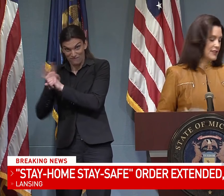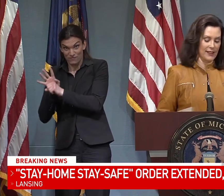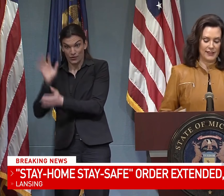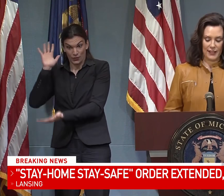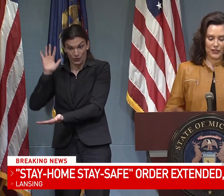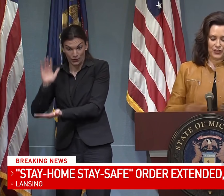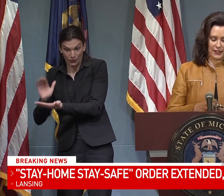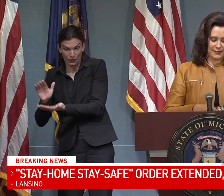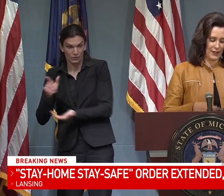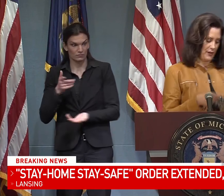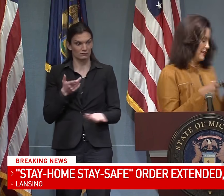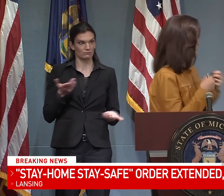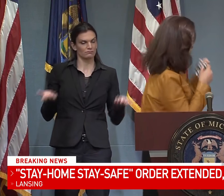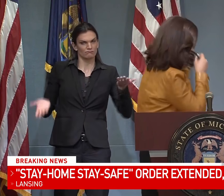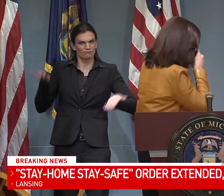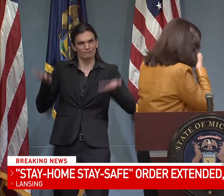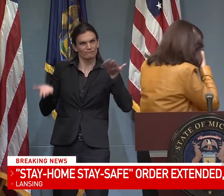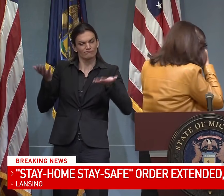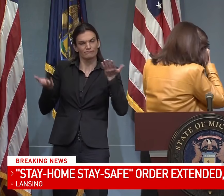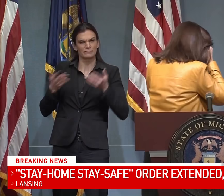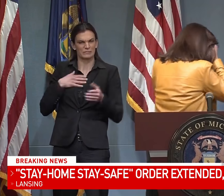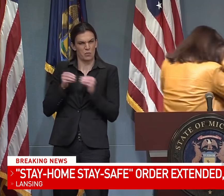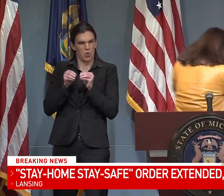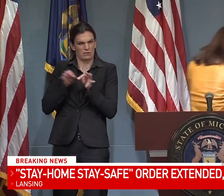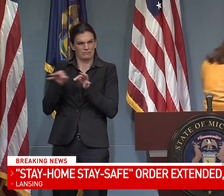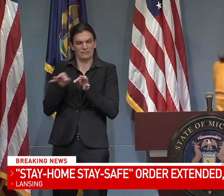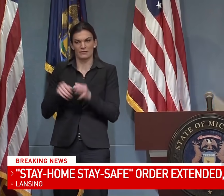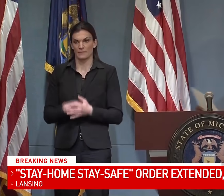You want to take that, Dr. J?